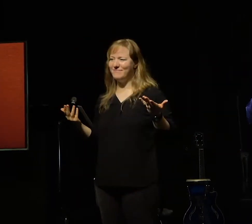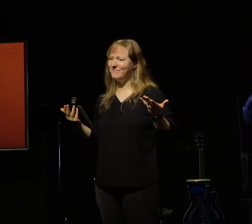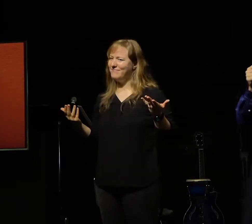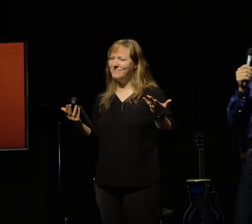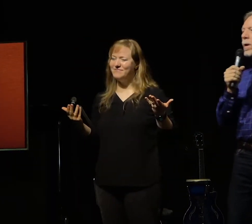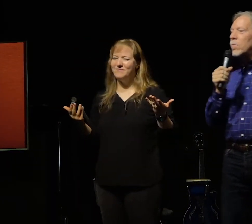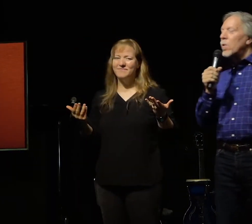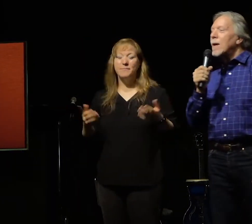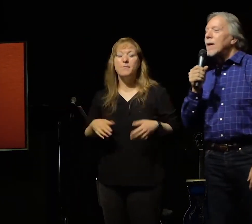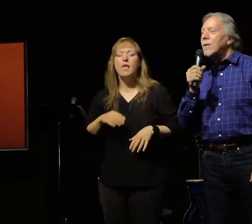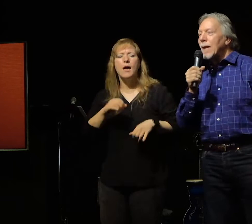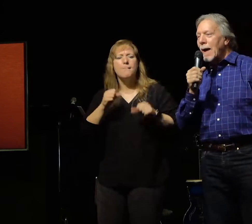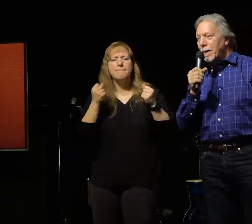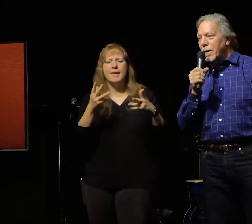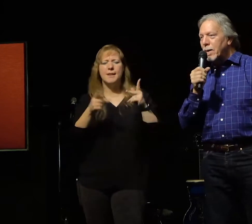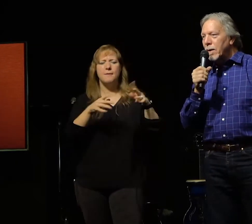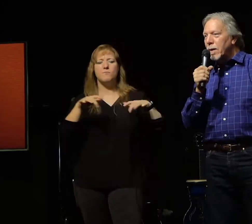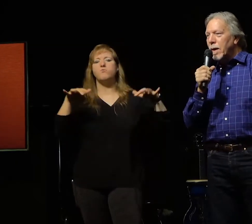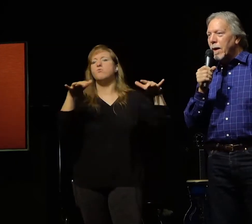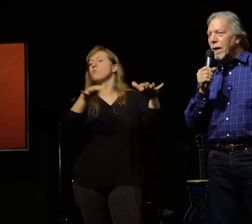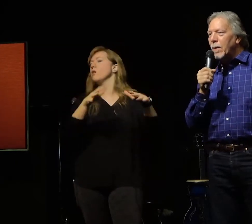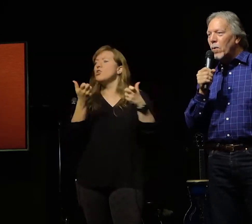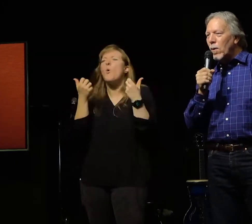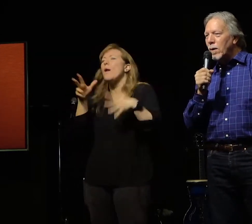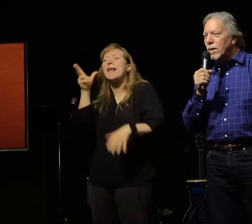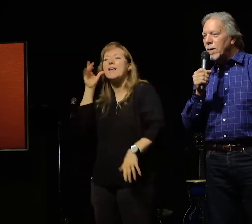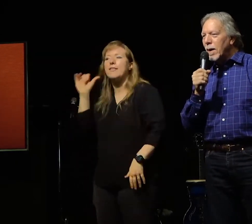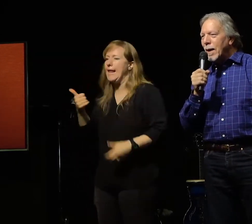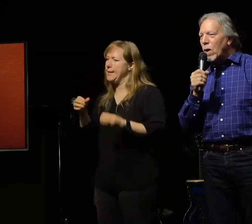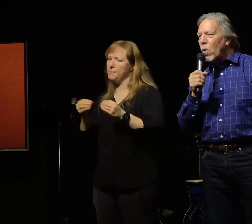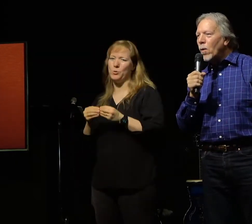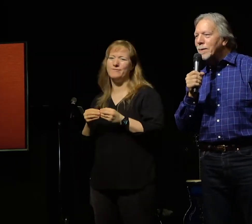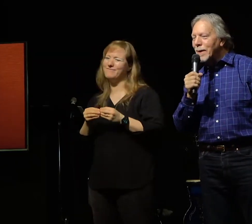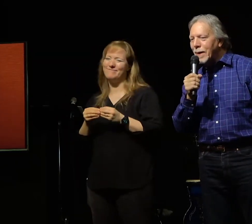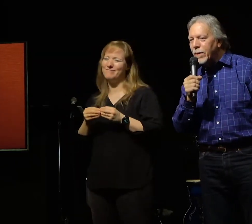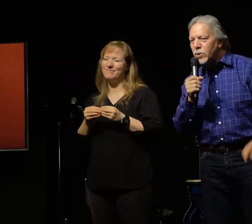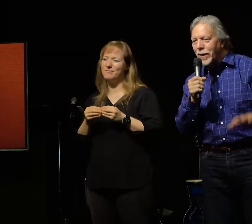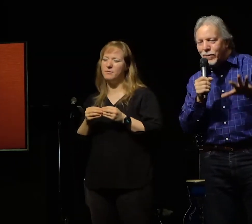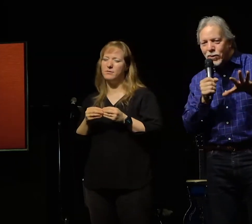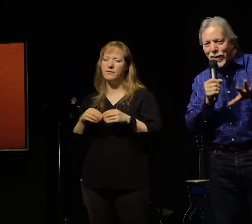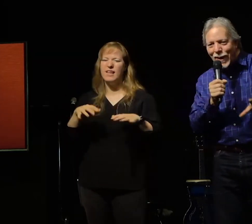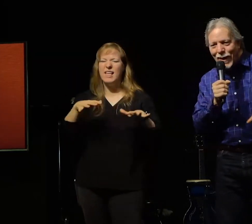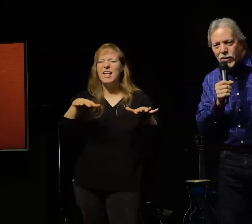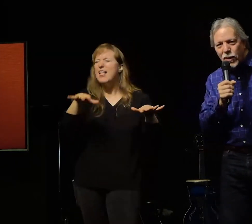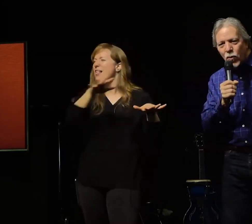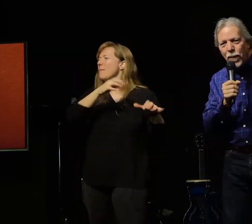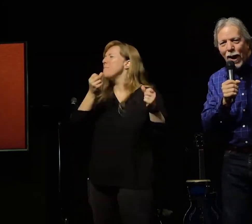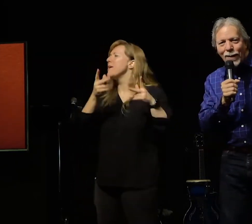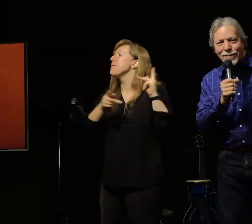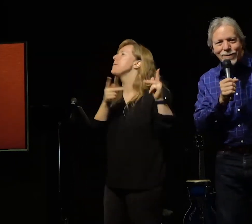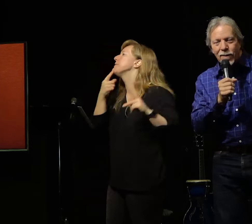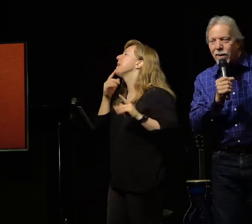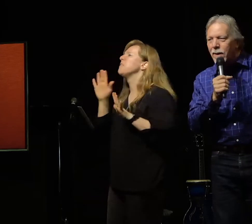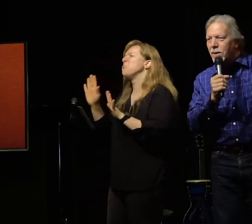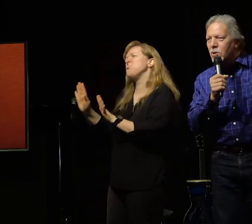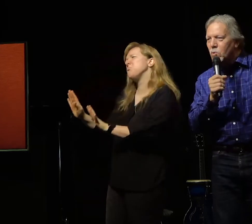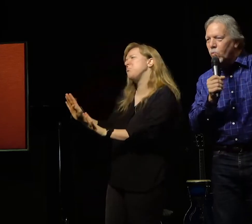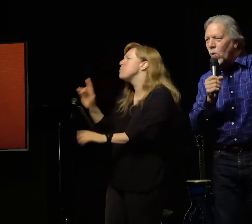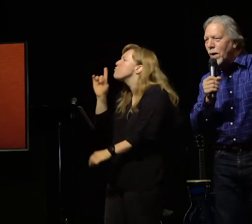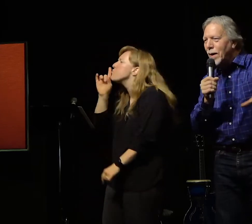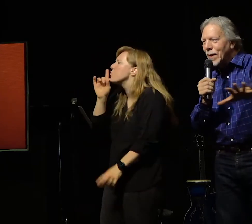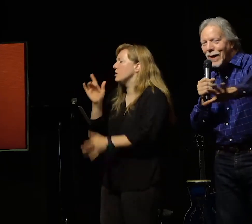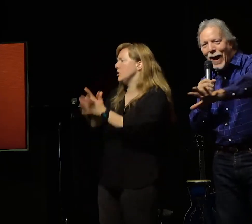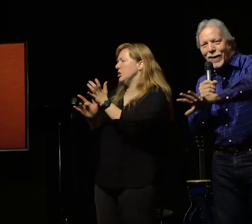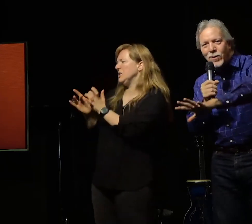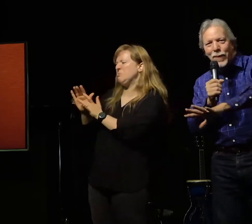And the world doesn't want to hear that anymore. They want us to keep Jesus in his little box, just